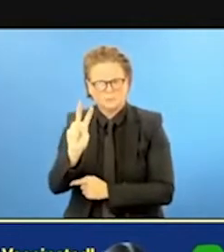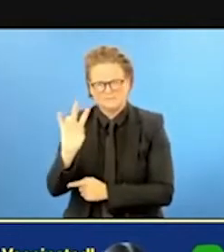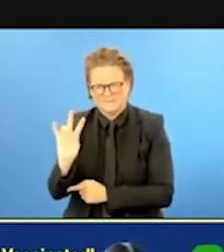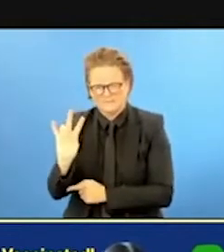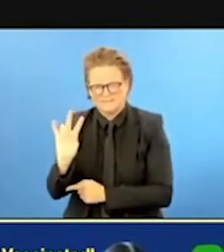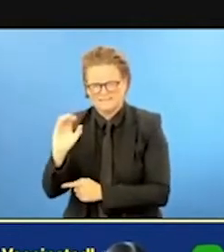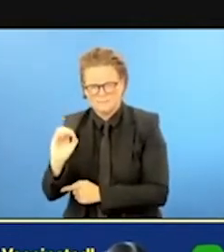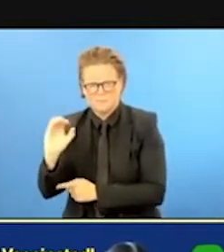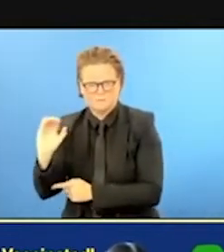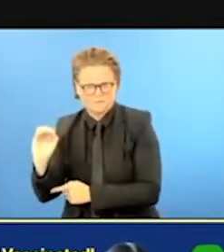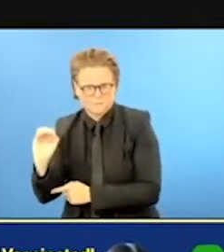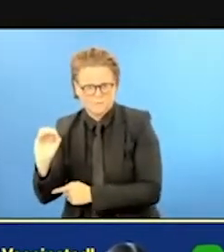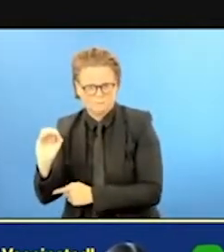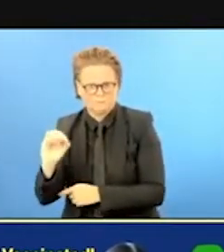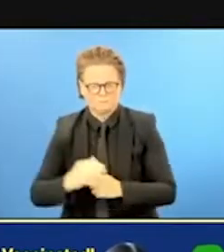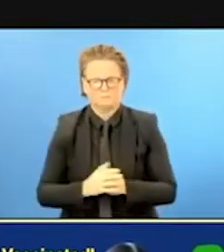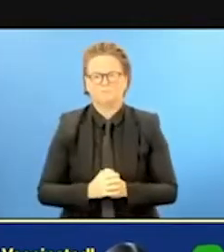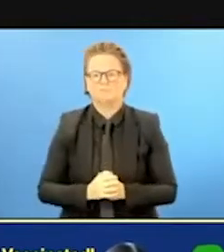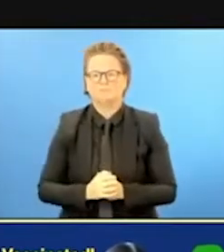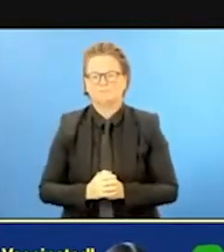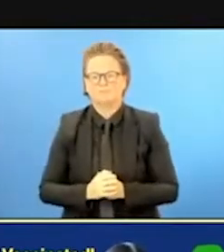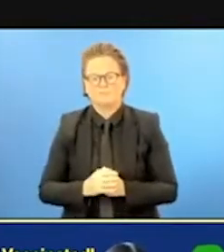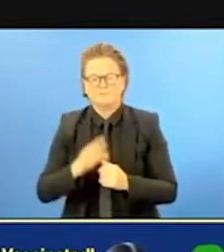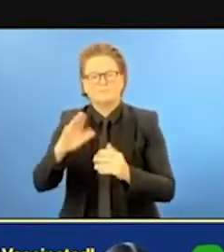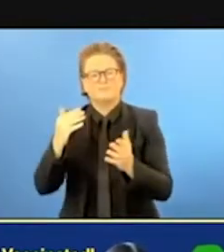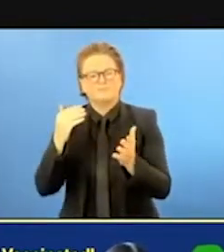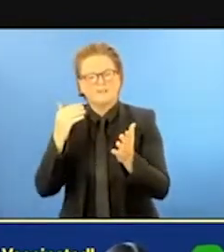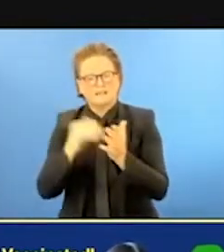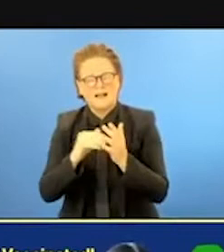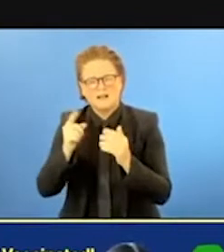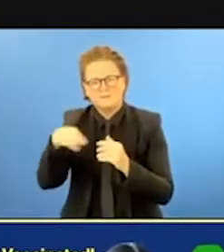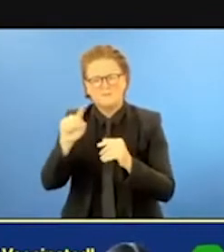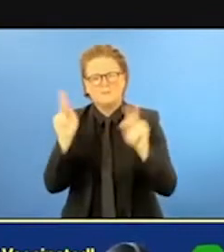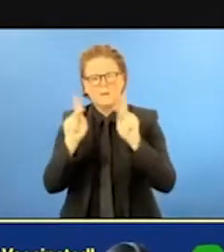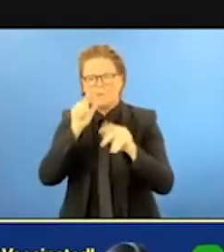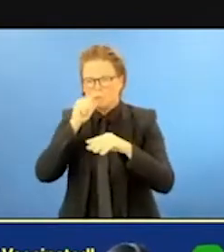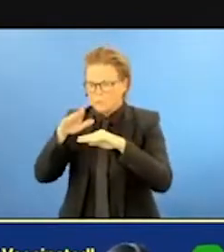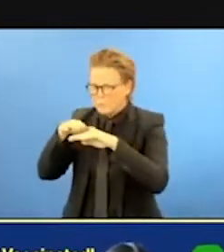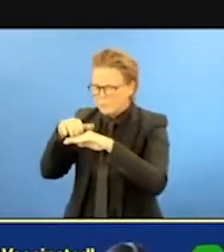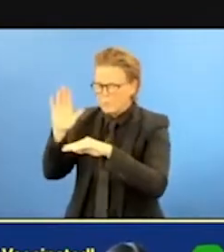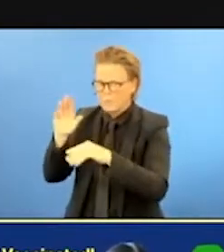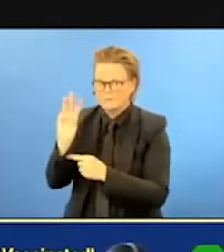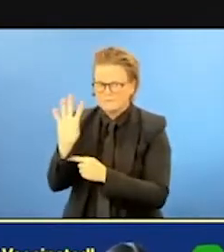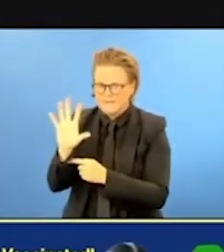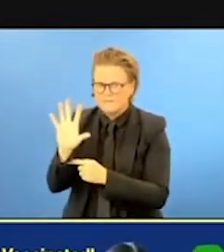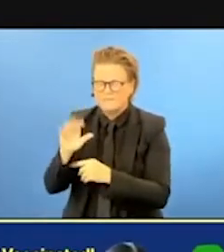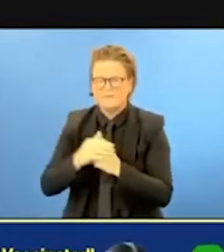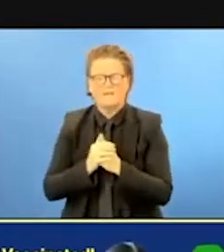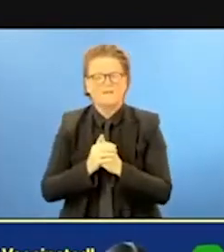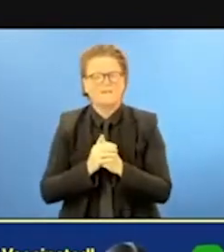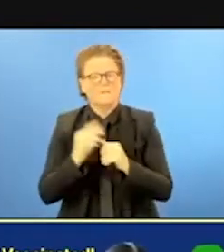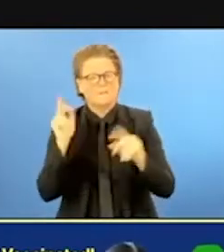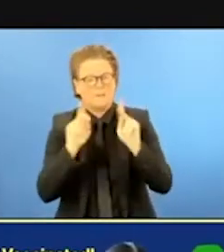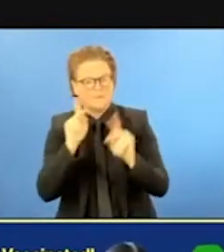specifically these are people who are over 65 years and older, or those who have disabilities who are unable to easily access the internet